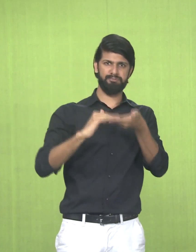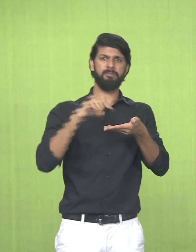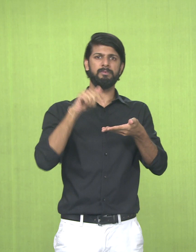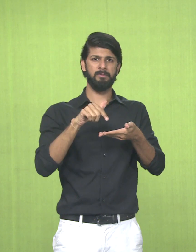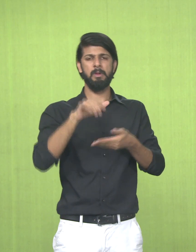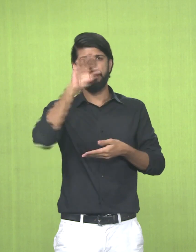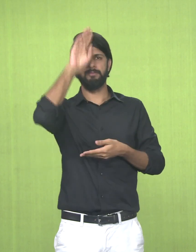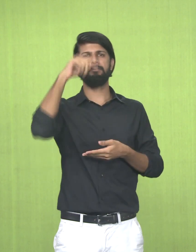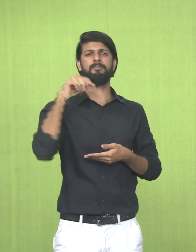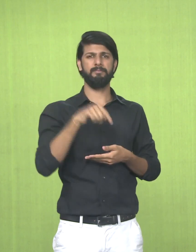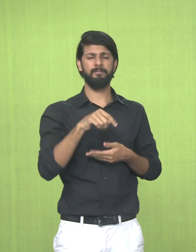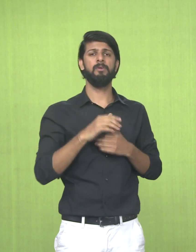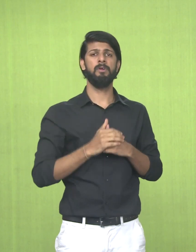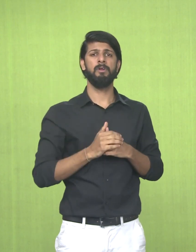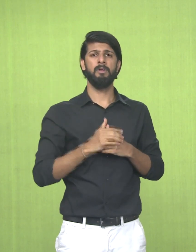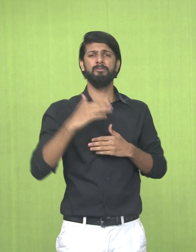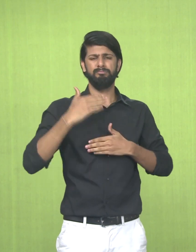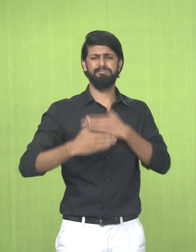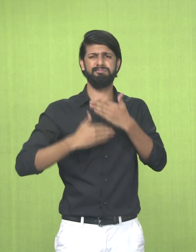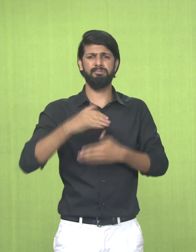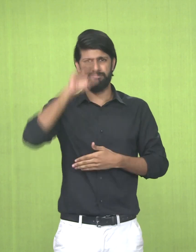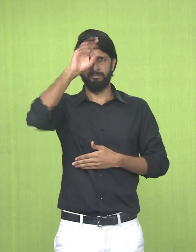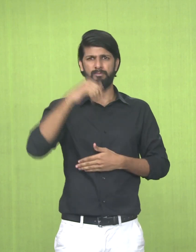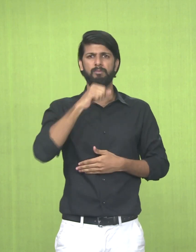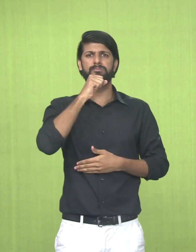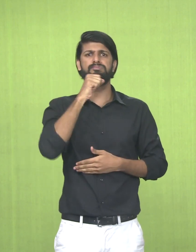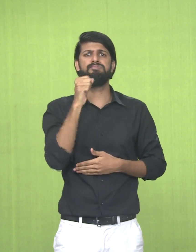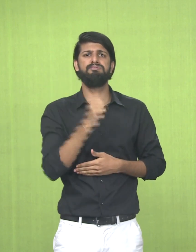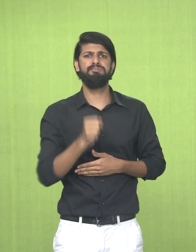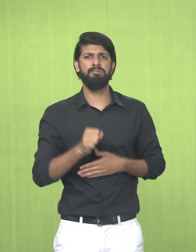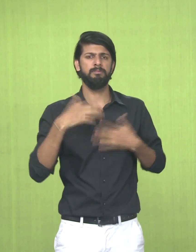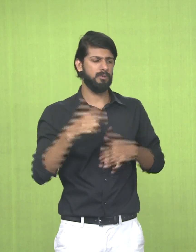After marriage, the king ascended the throne